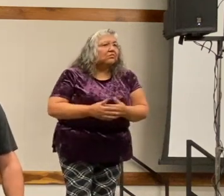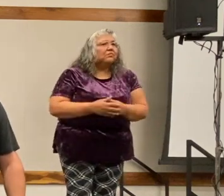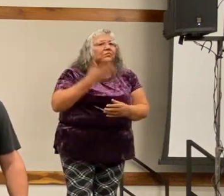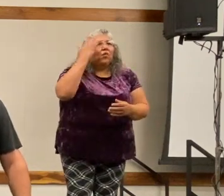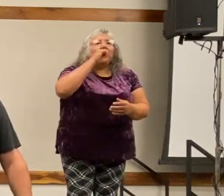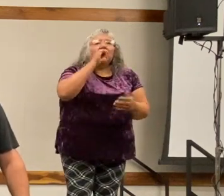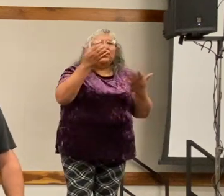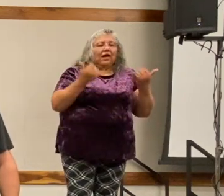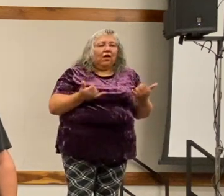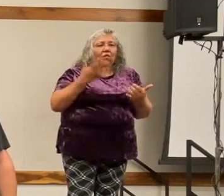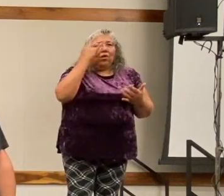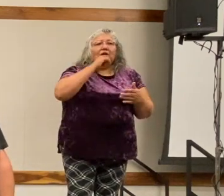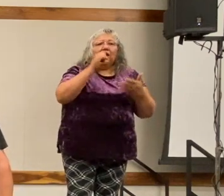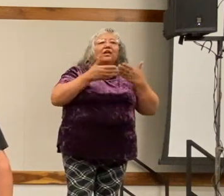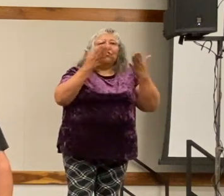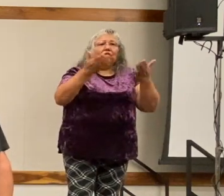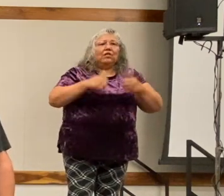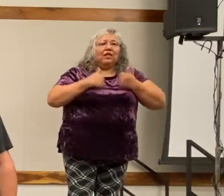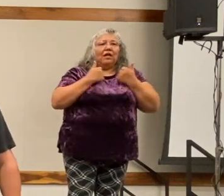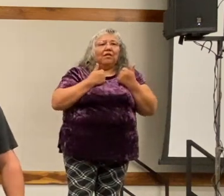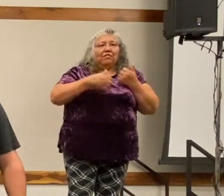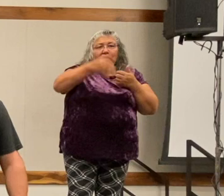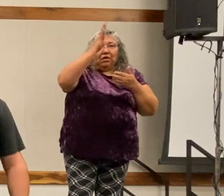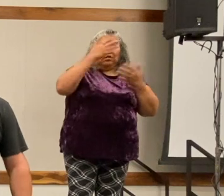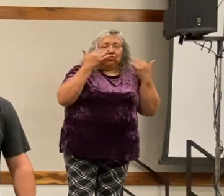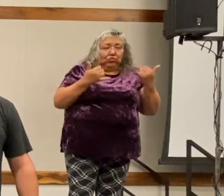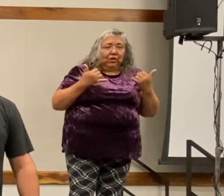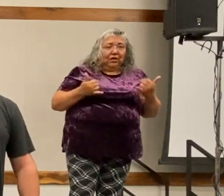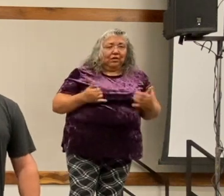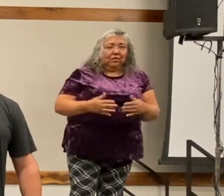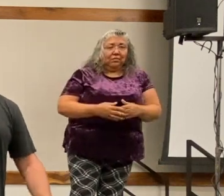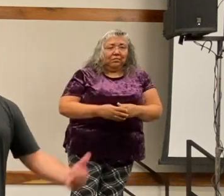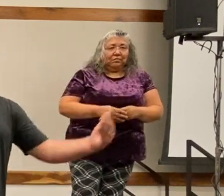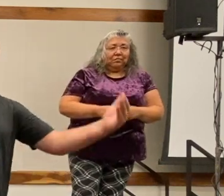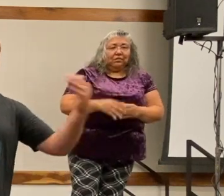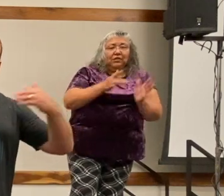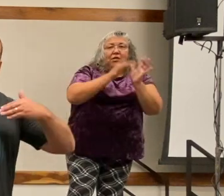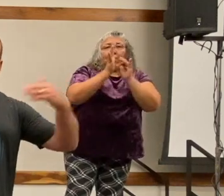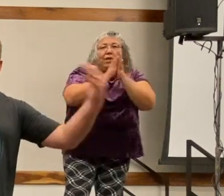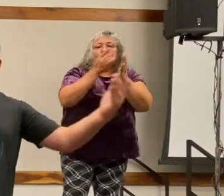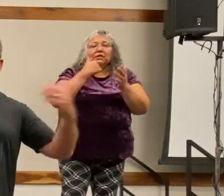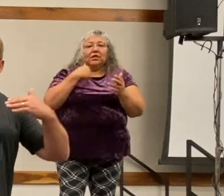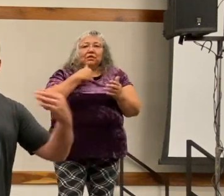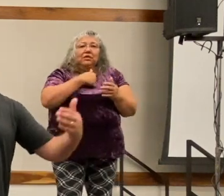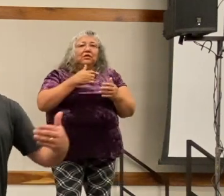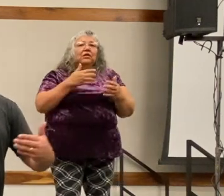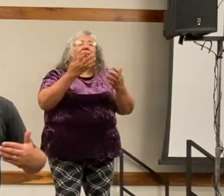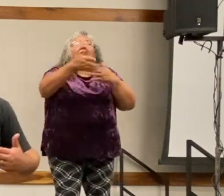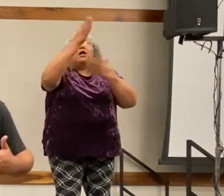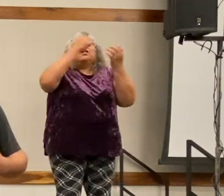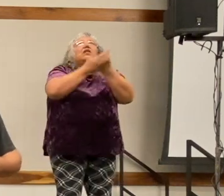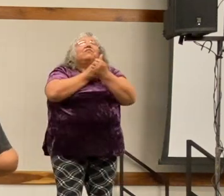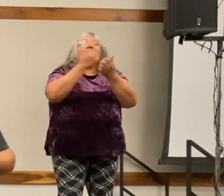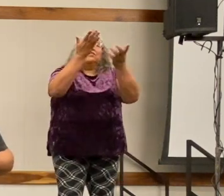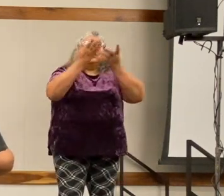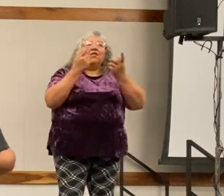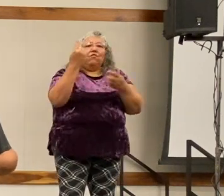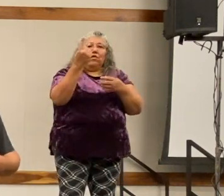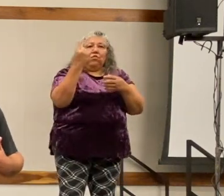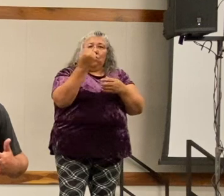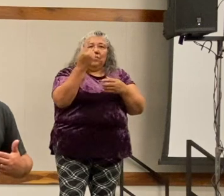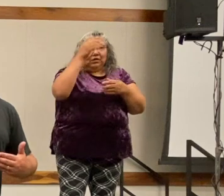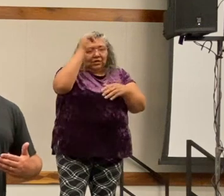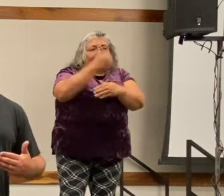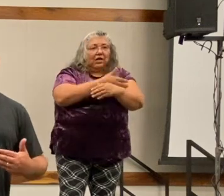Why not now? Why not give your life to Christ right now today? The Bible tells us that God loved us so much that he gave his one and only Son,